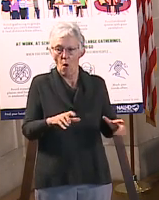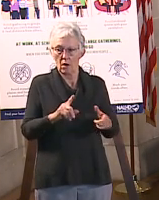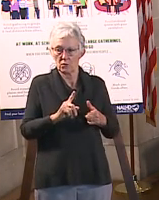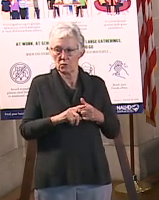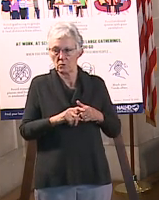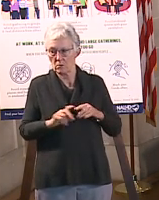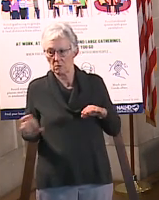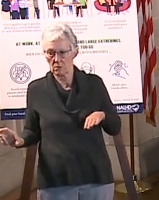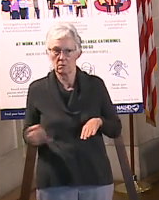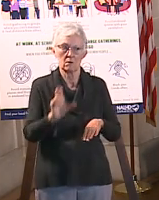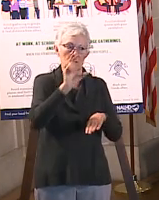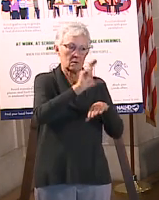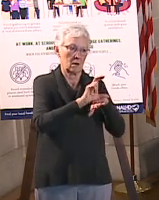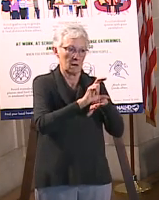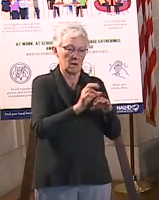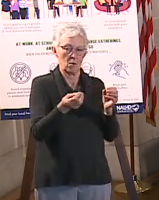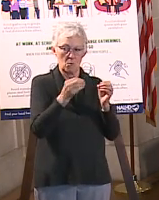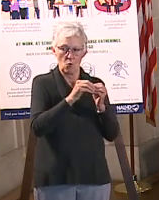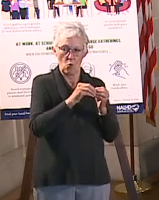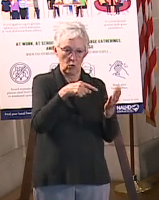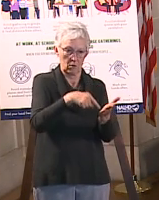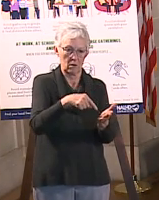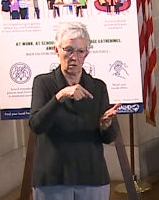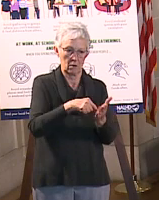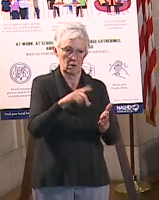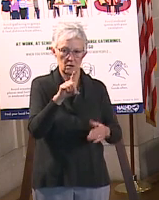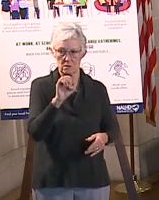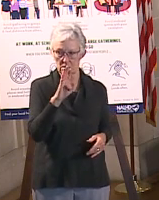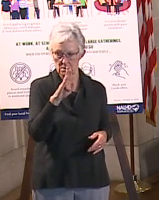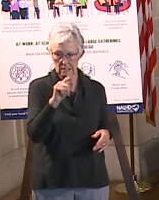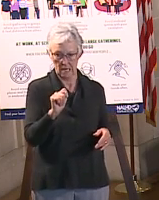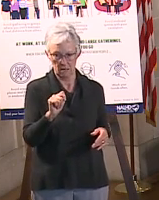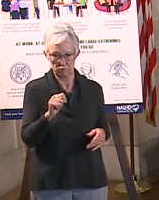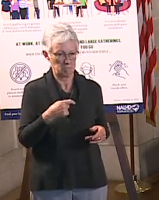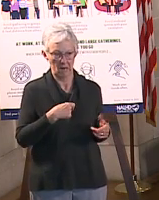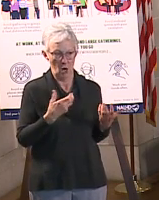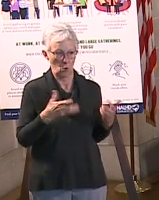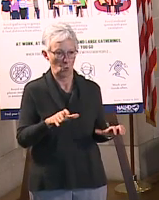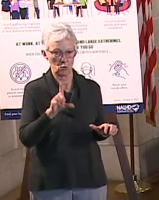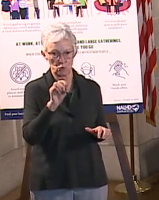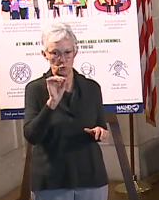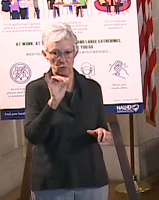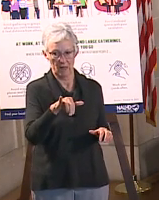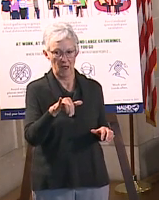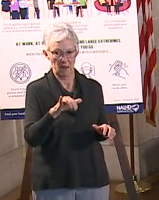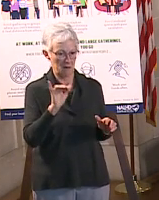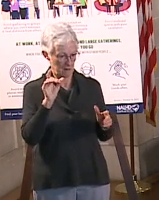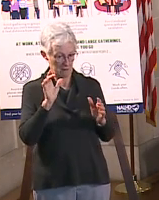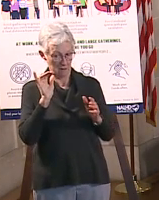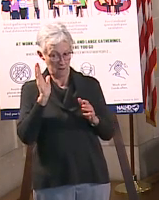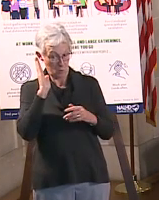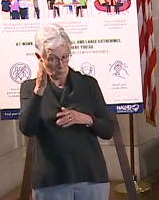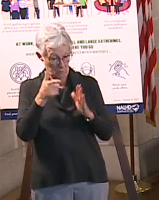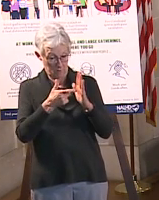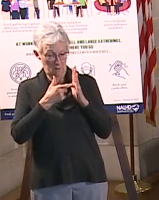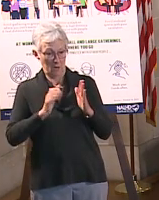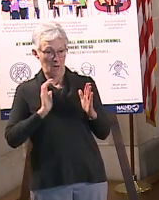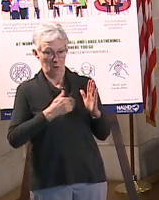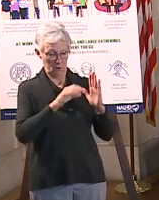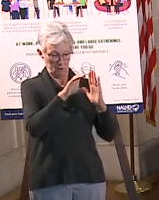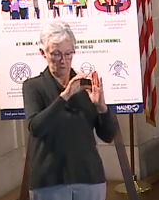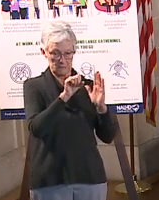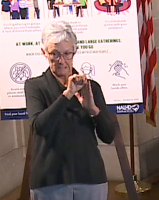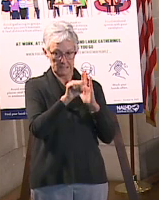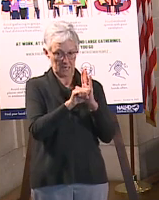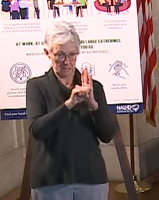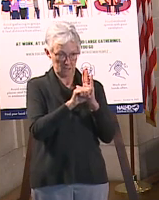actually change the state constitution, which I'm opposed to with regard to taking on debt. One of the reasons why we have a great financial